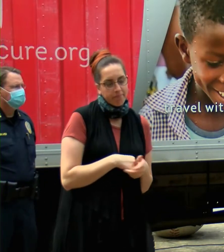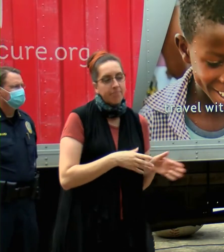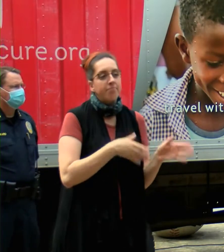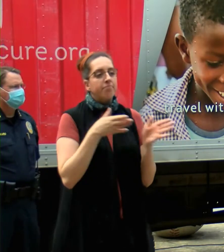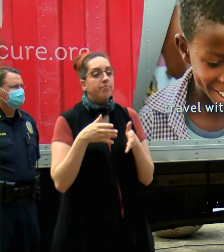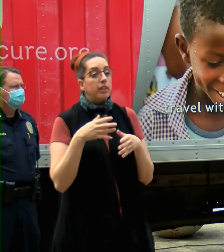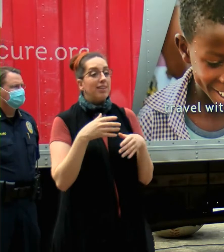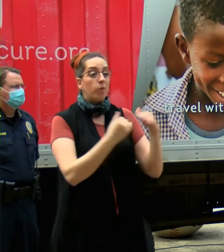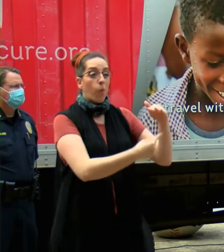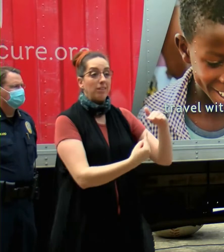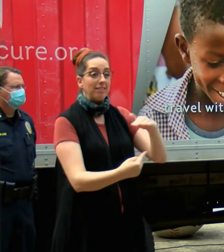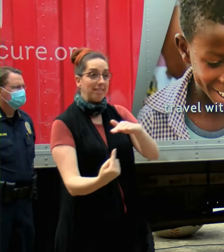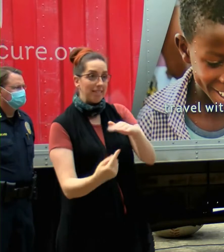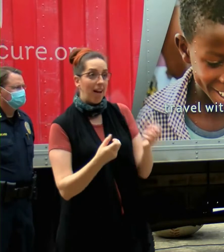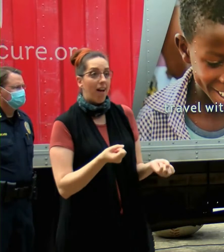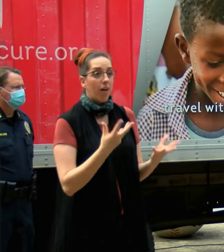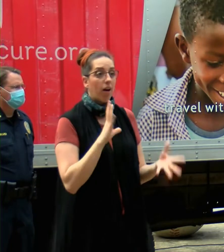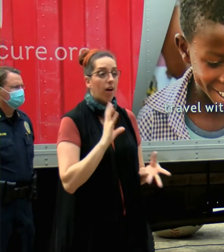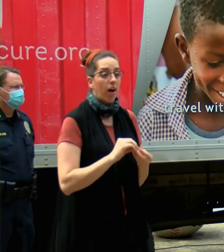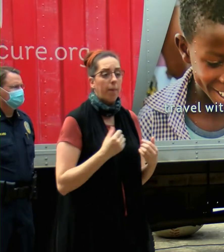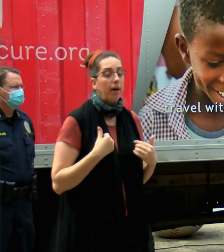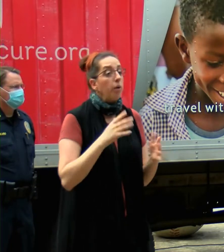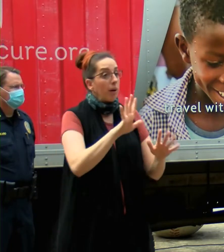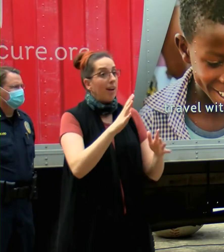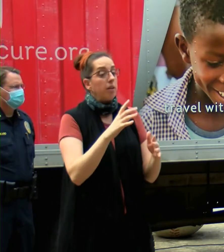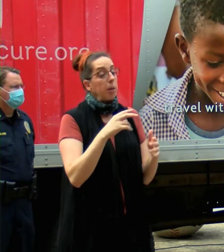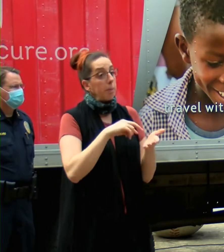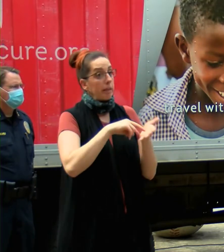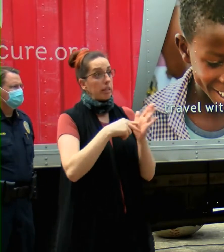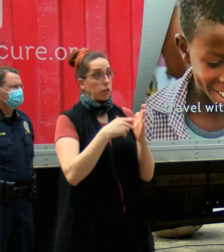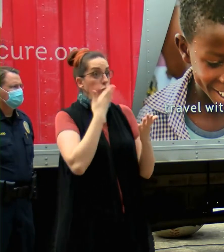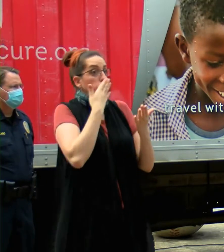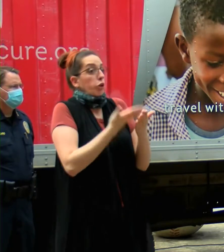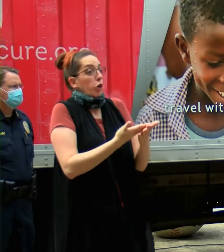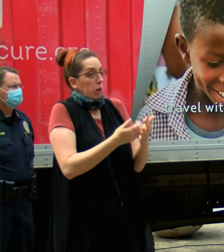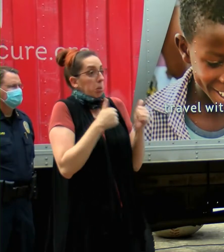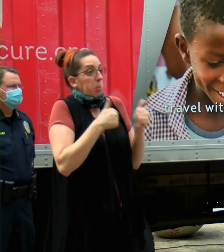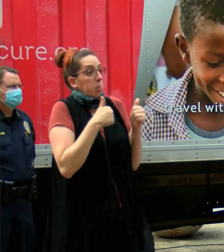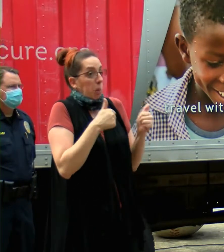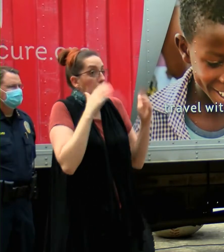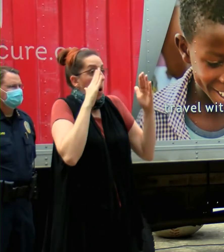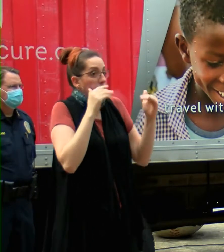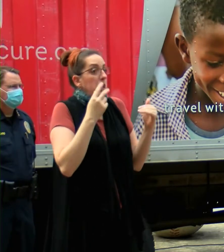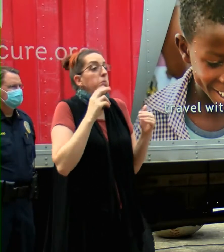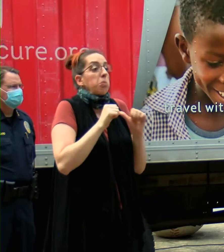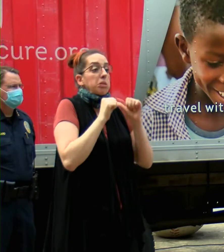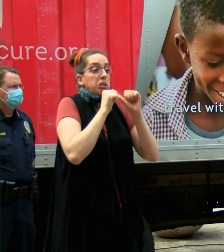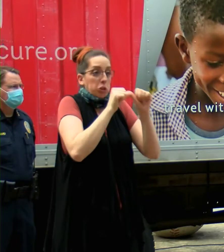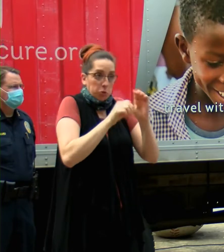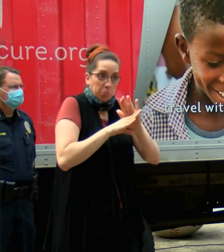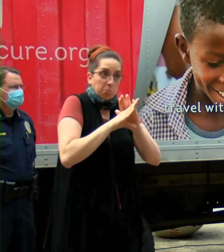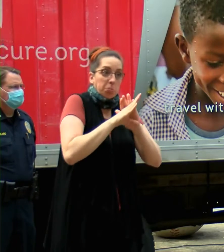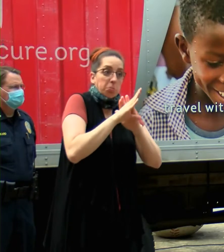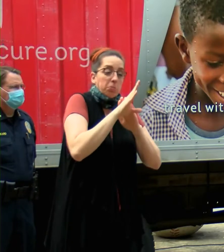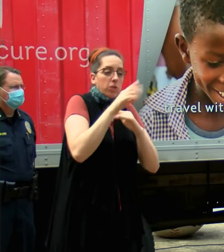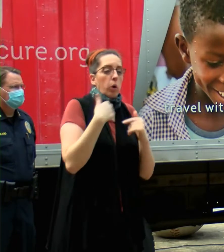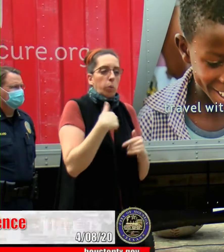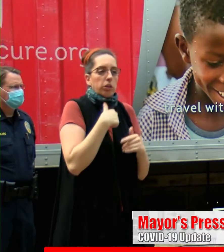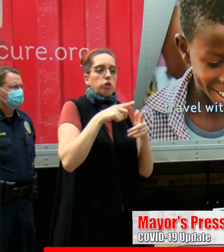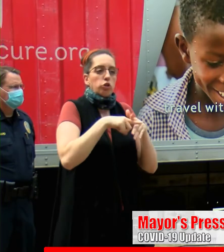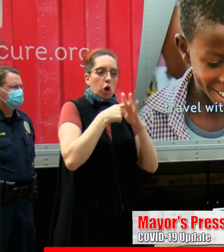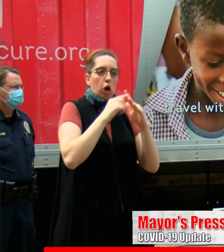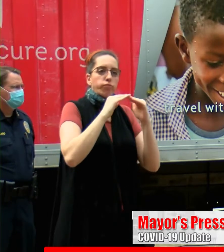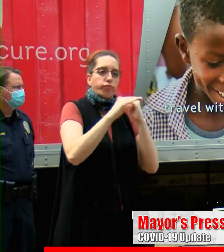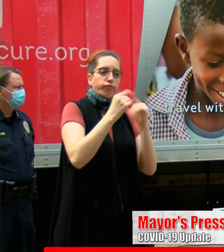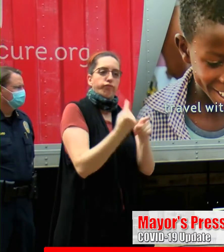In quarantine, we have at the moment, and this is a positive sign, I'm hoping that this is a trend that continues and we begin to level